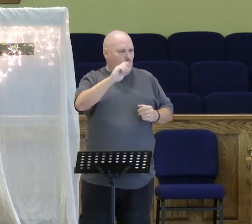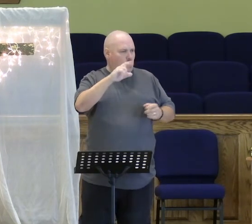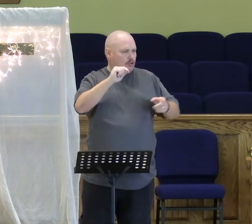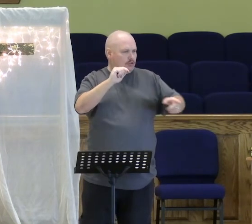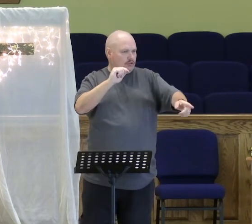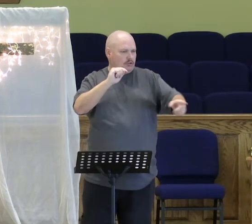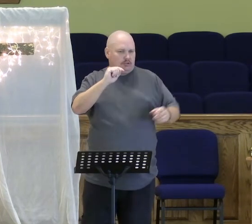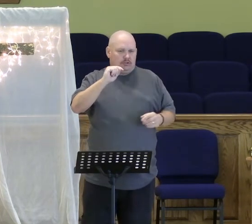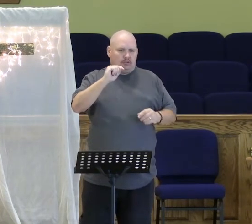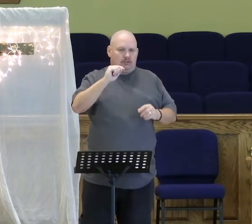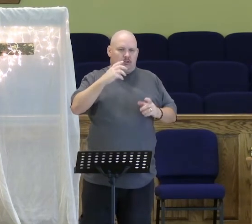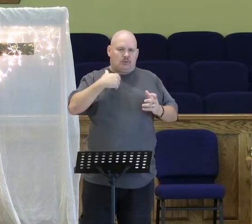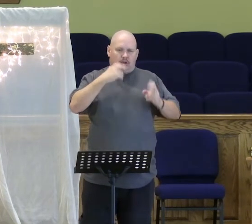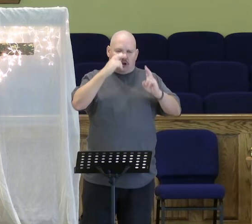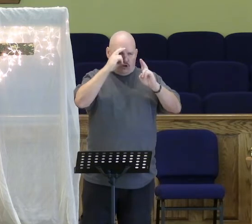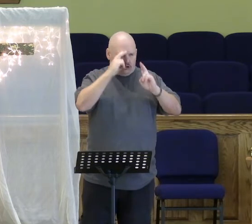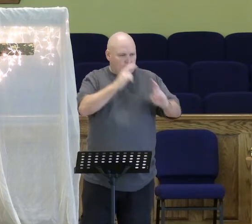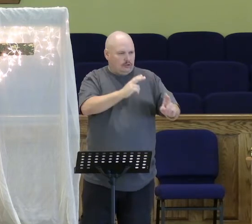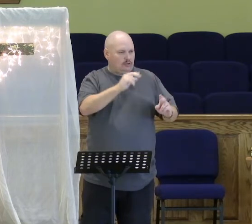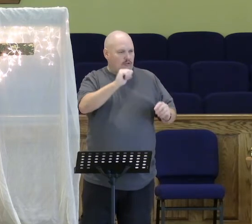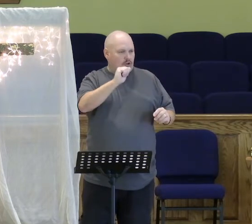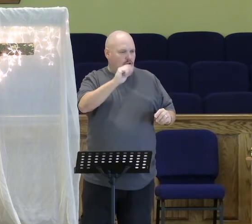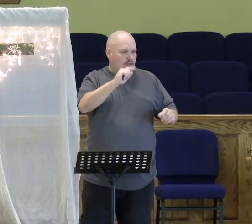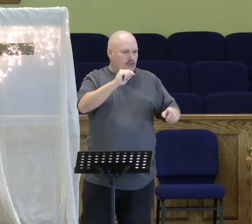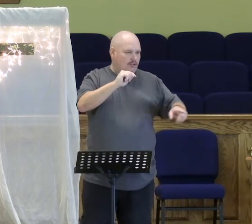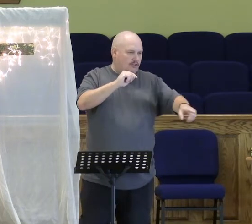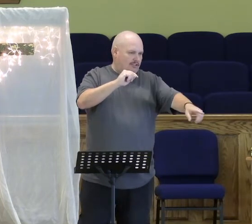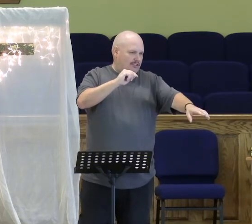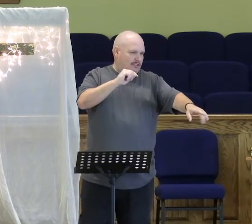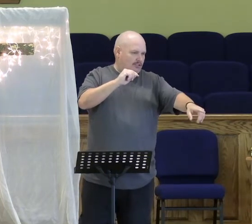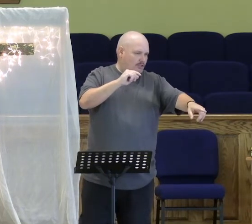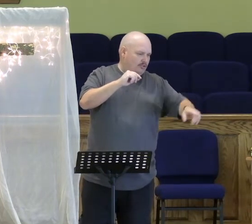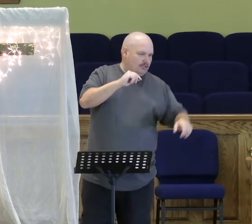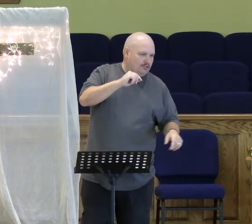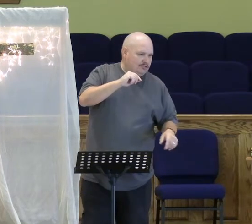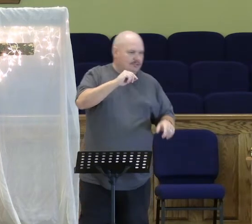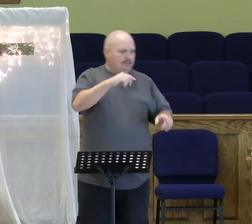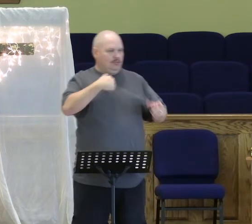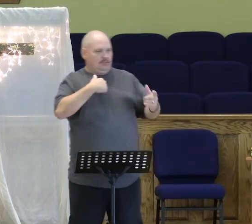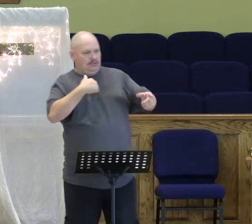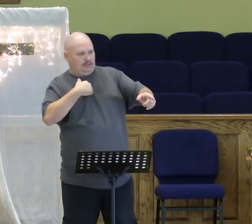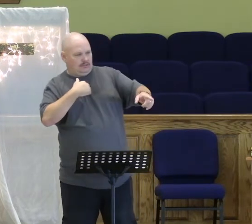I want to say thank you to Art. I really want to honor Art. He's not paying attention.